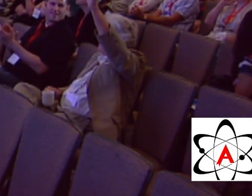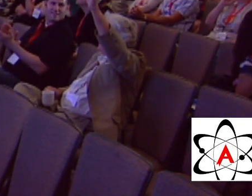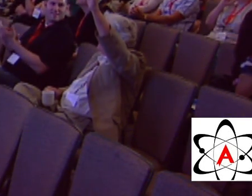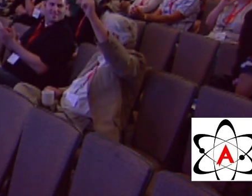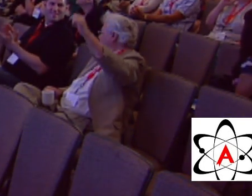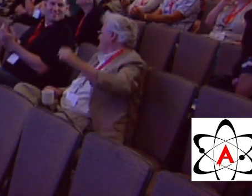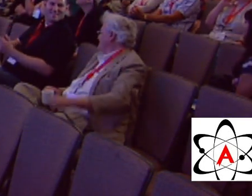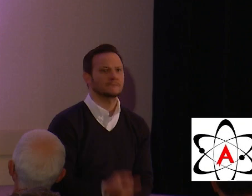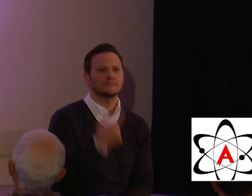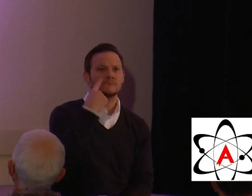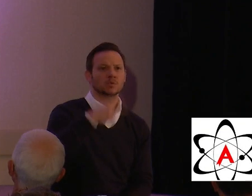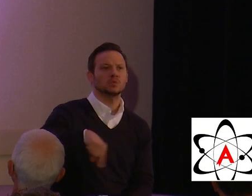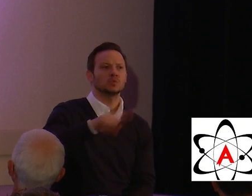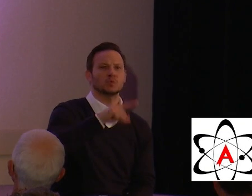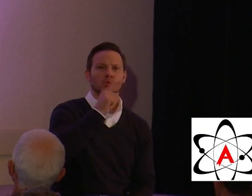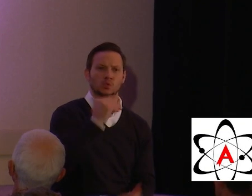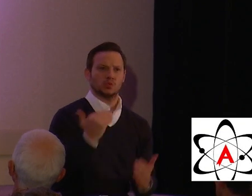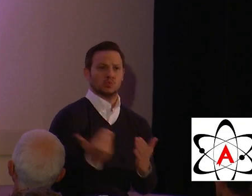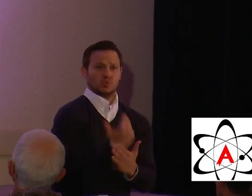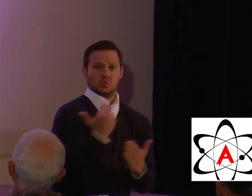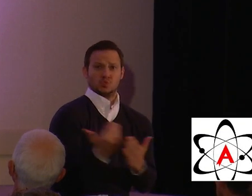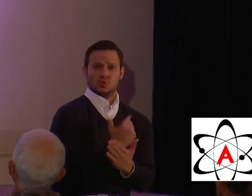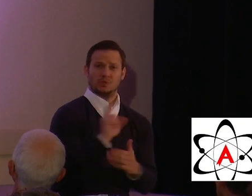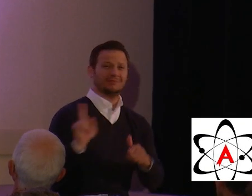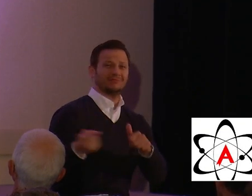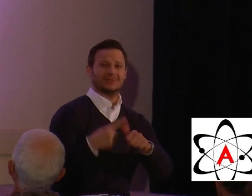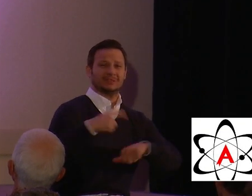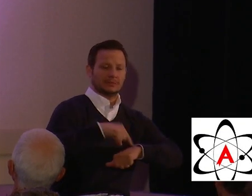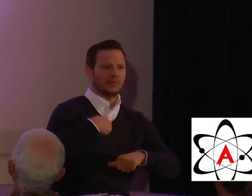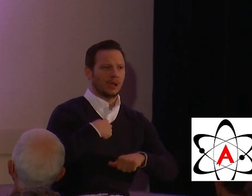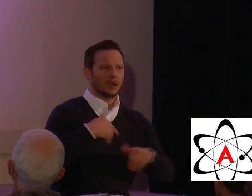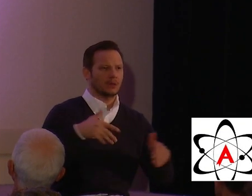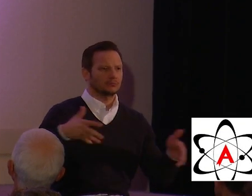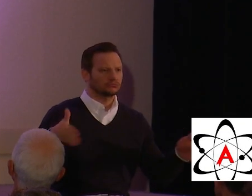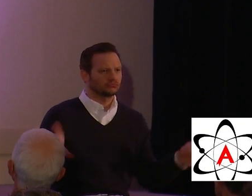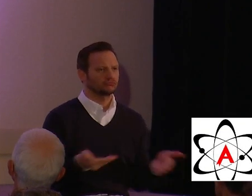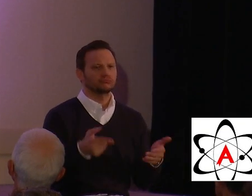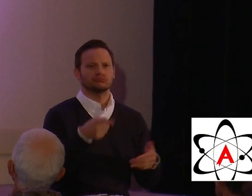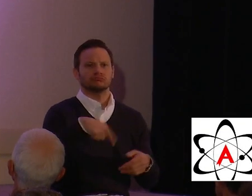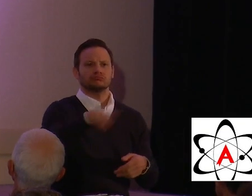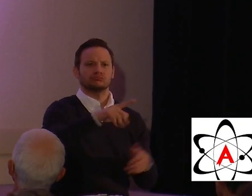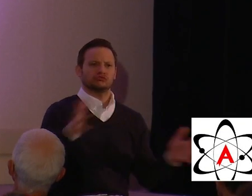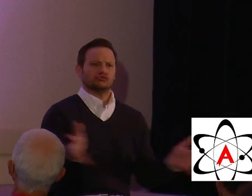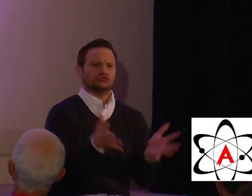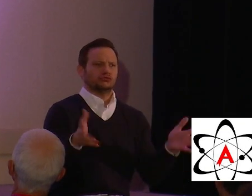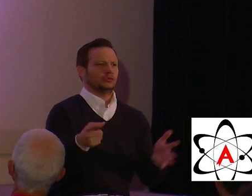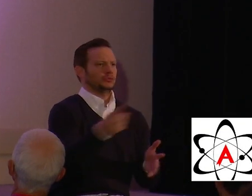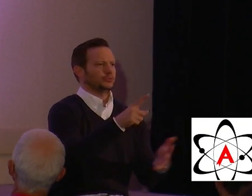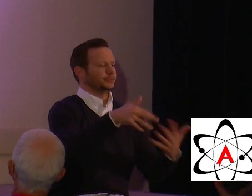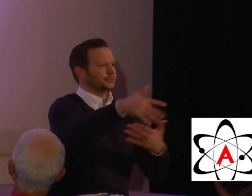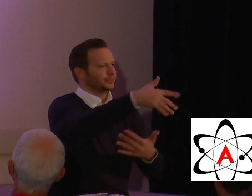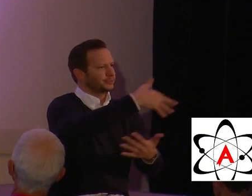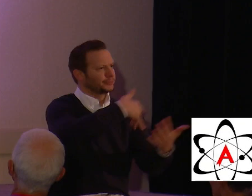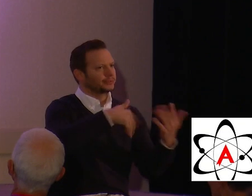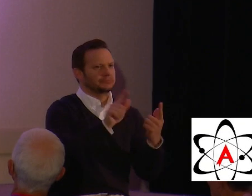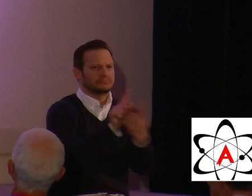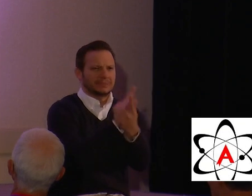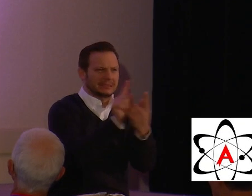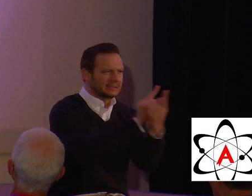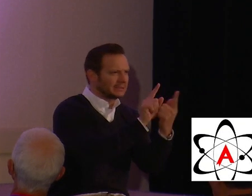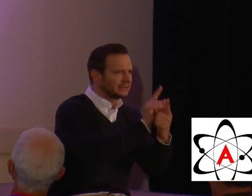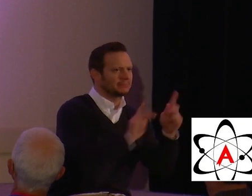So to those of you who are new, I really urge you to socialize as much as you can and meet the people around